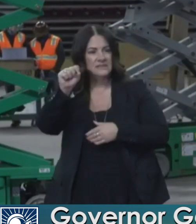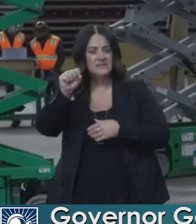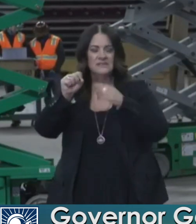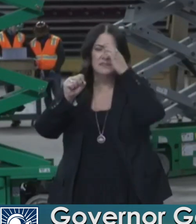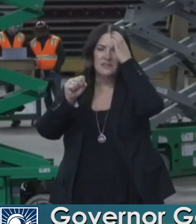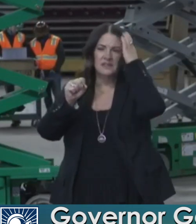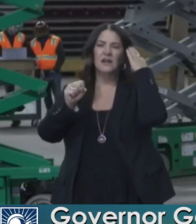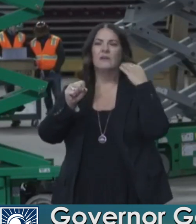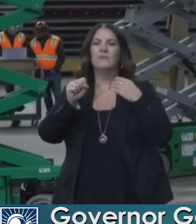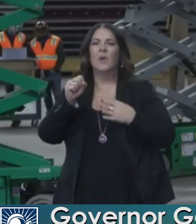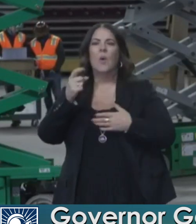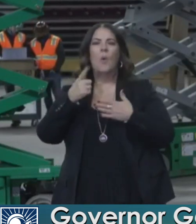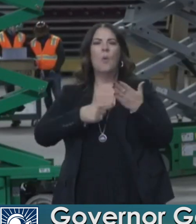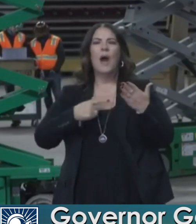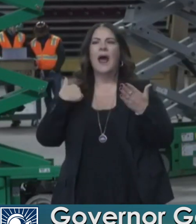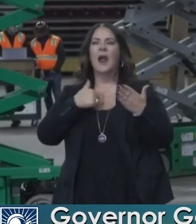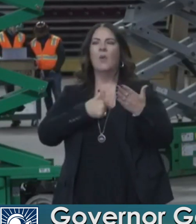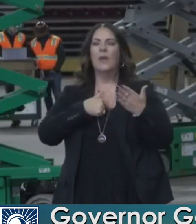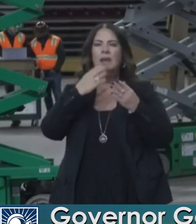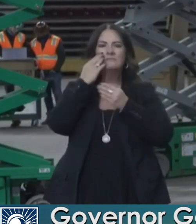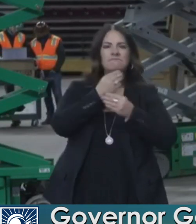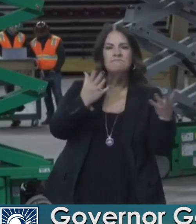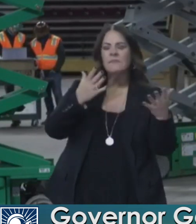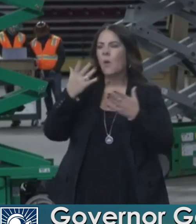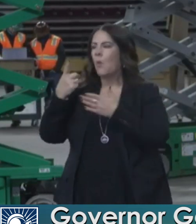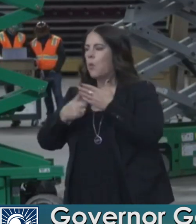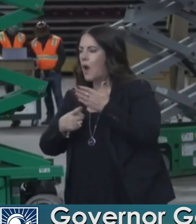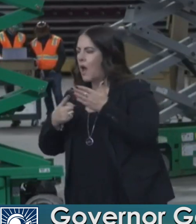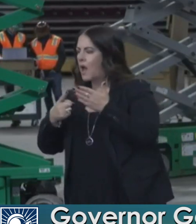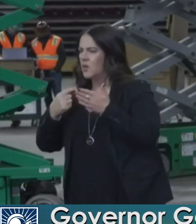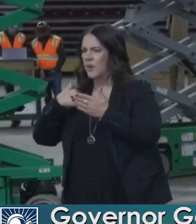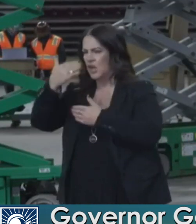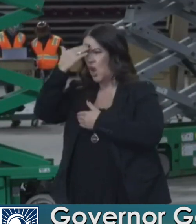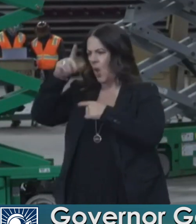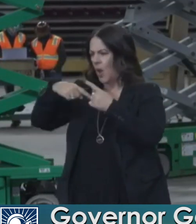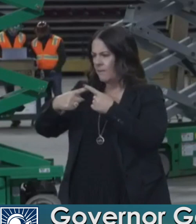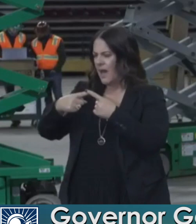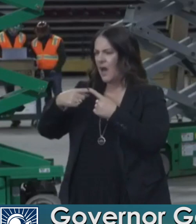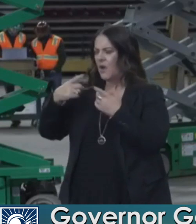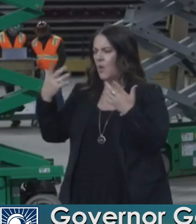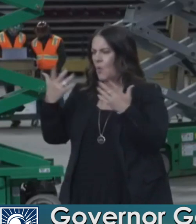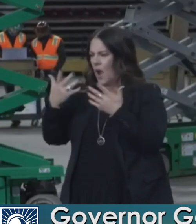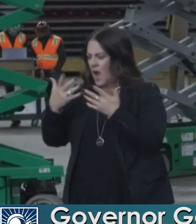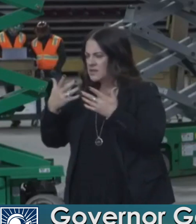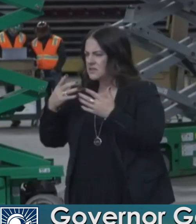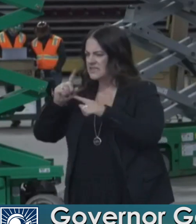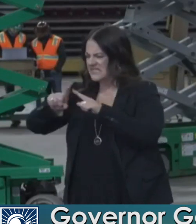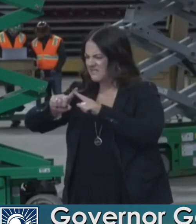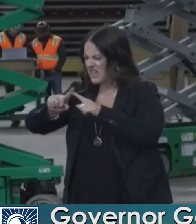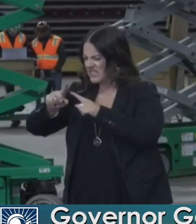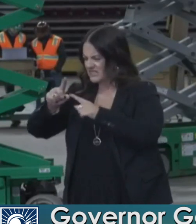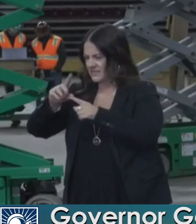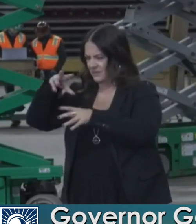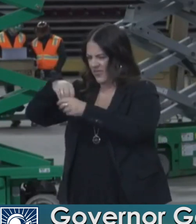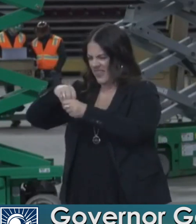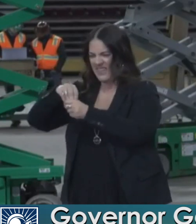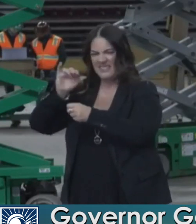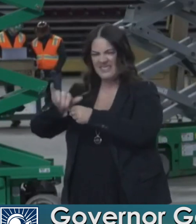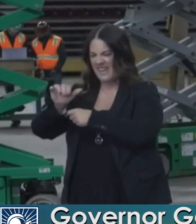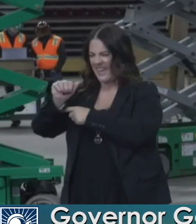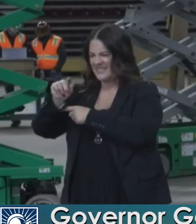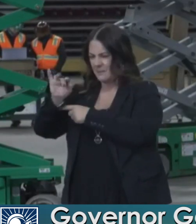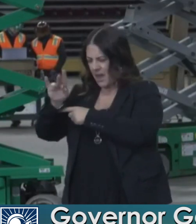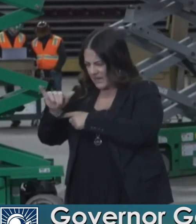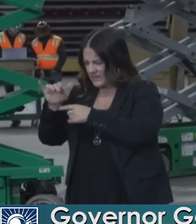of language we're using and the nomenclature, antibodies and proteins that we're trying to attach related to the immune system, all part